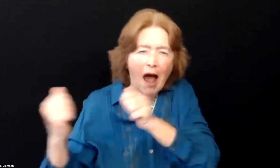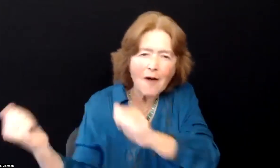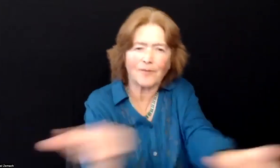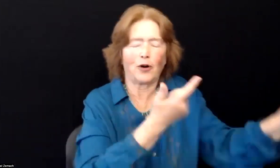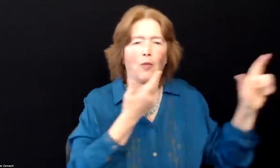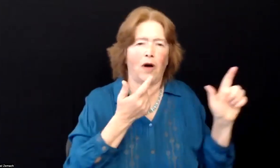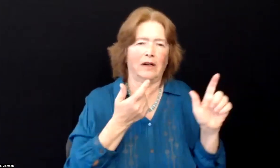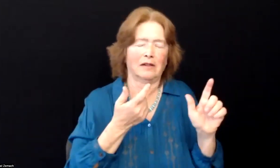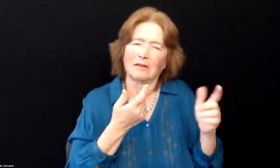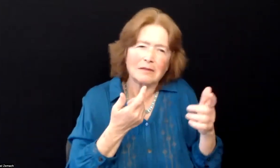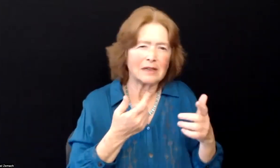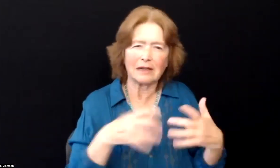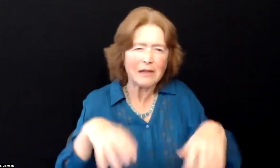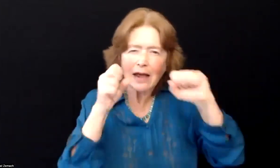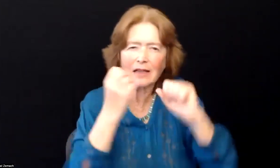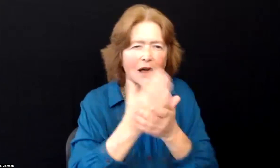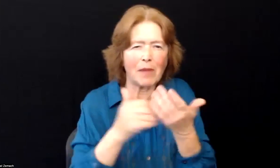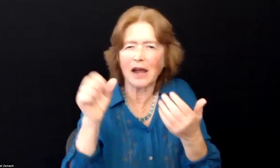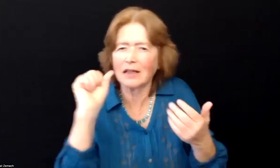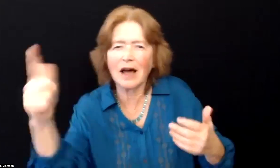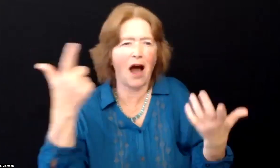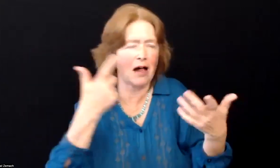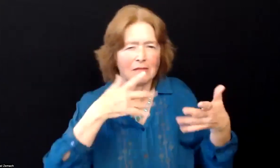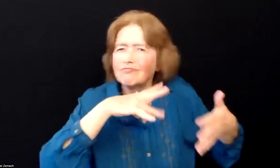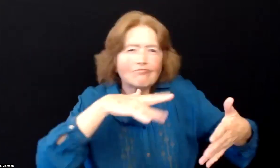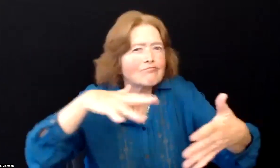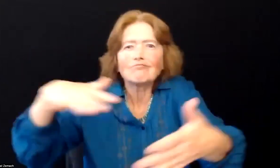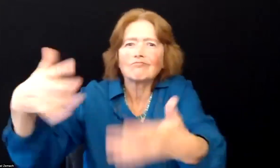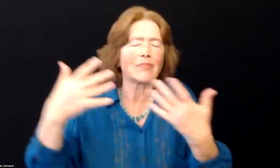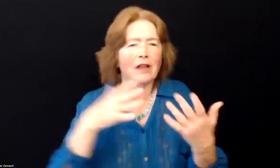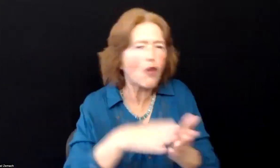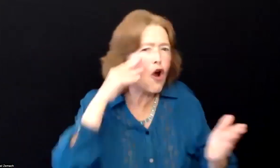everybody learned it and took some American Sign Language classes and studied it.